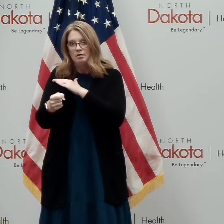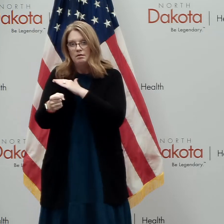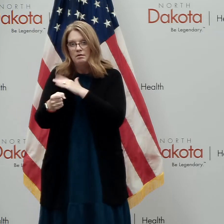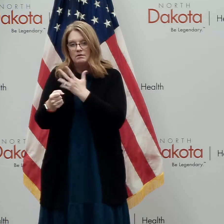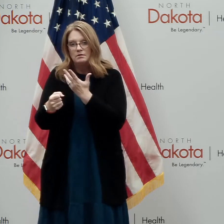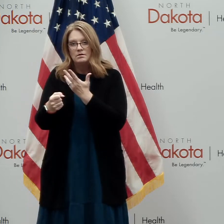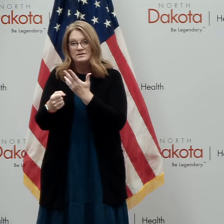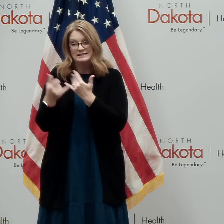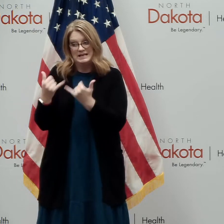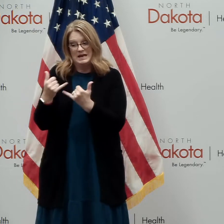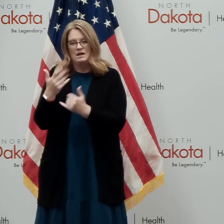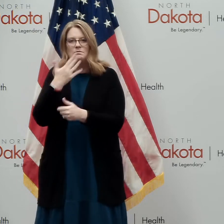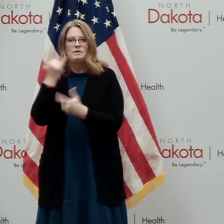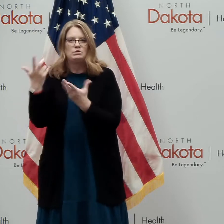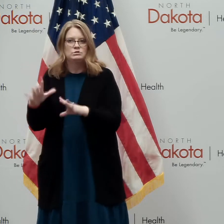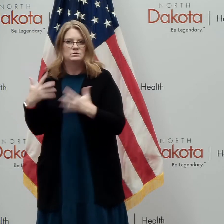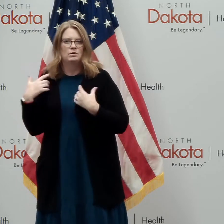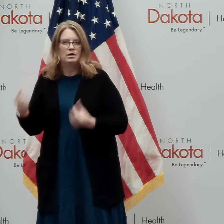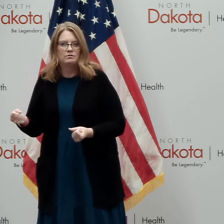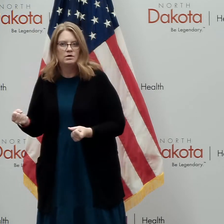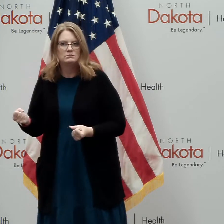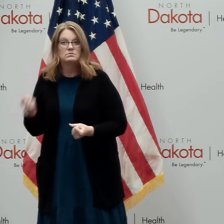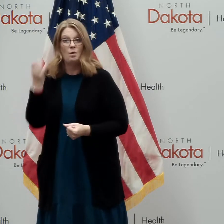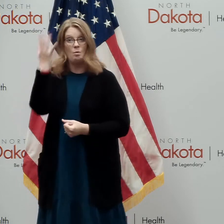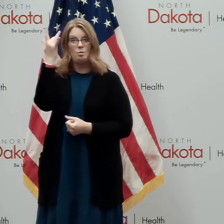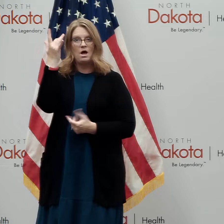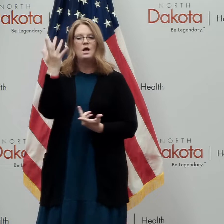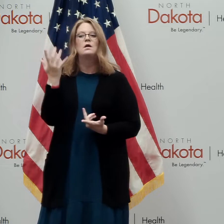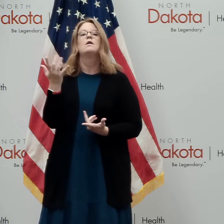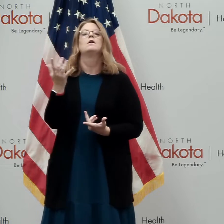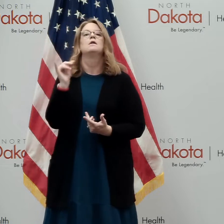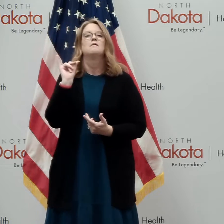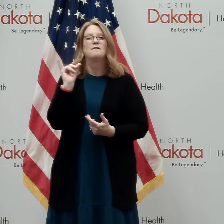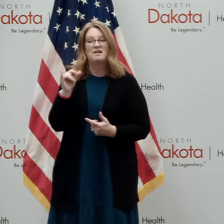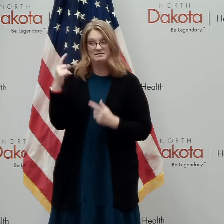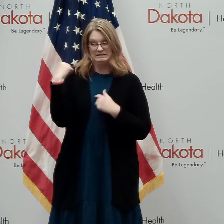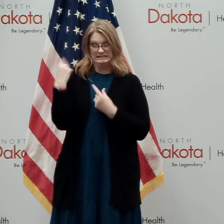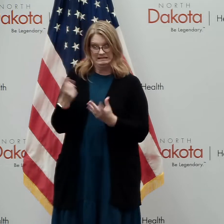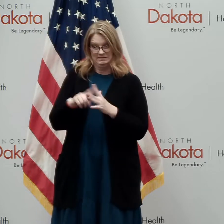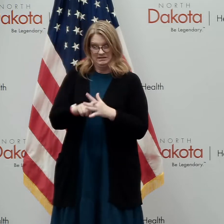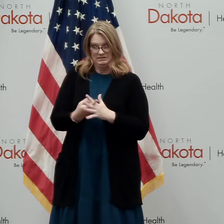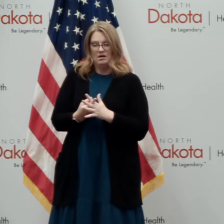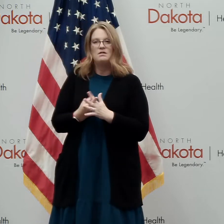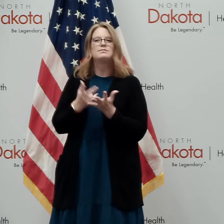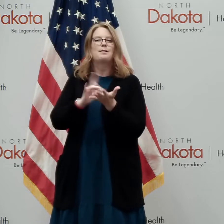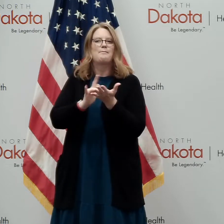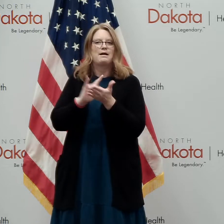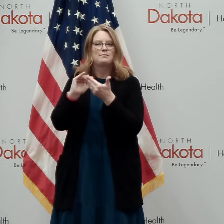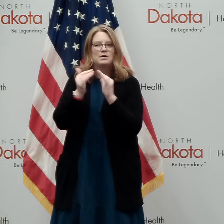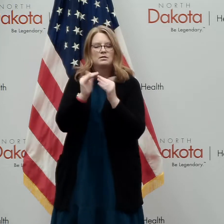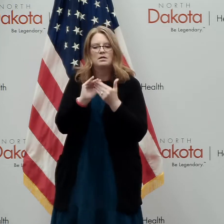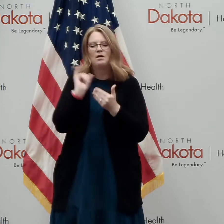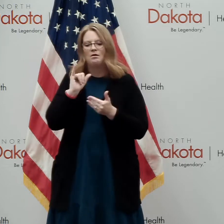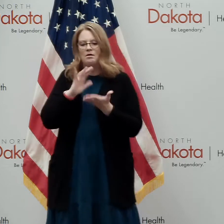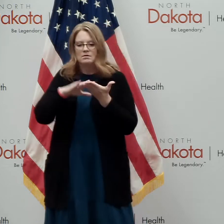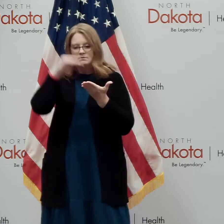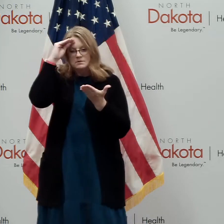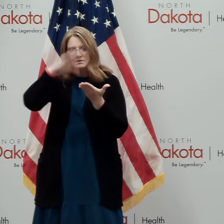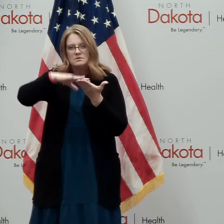than you did 6 months ago, because the medical community understands so much better about how to treat the disease